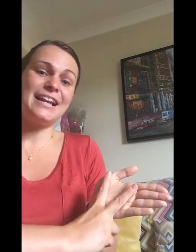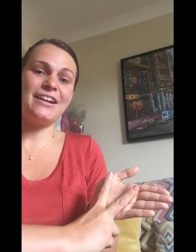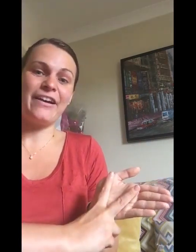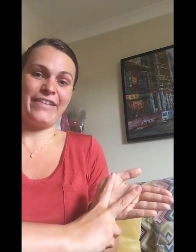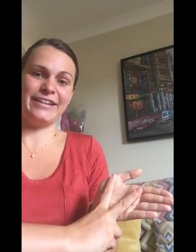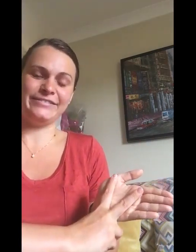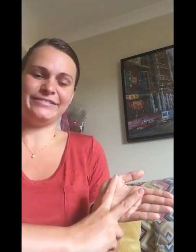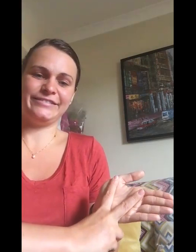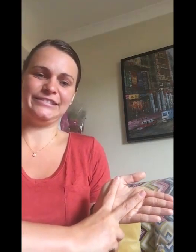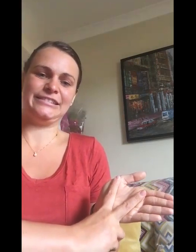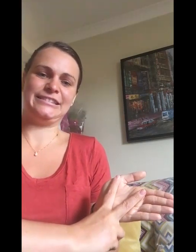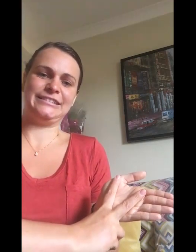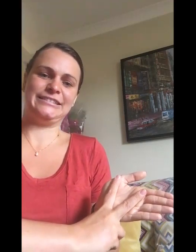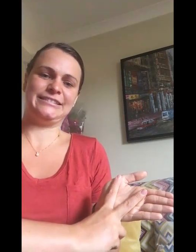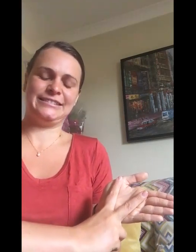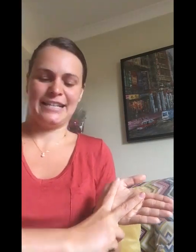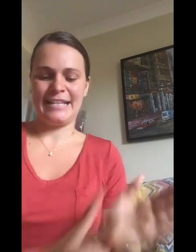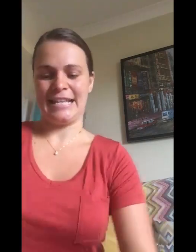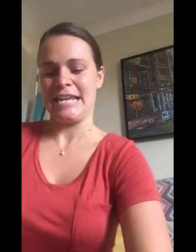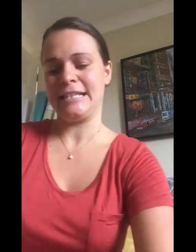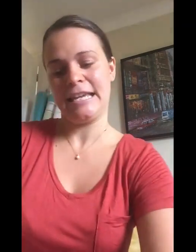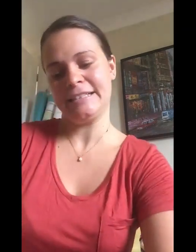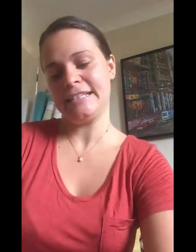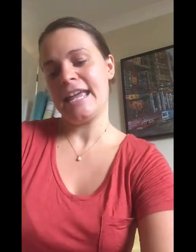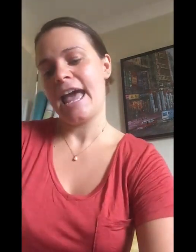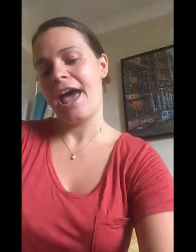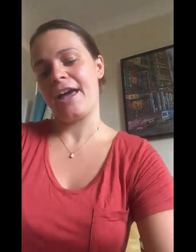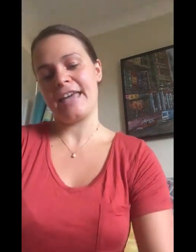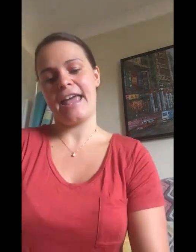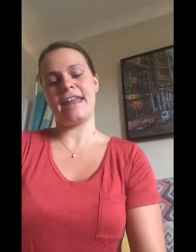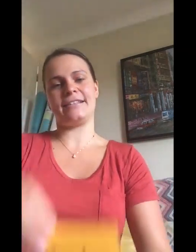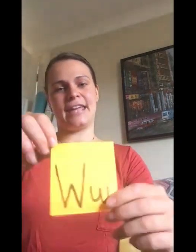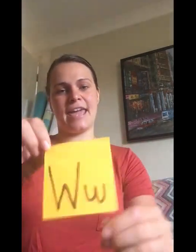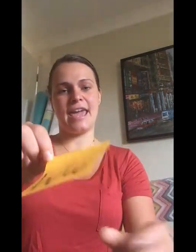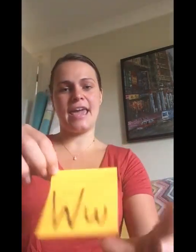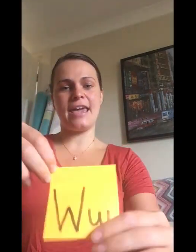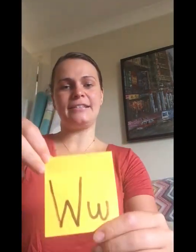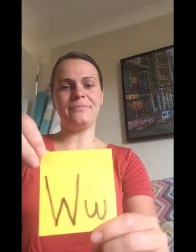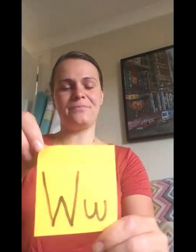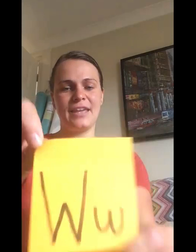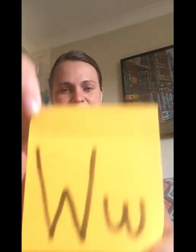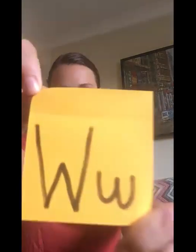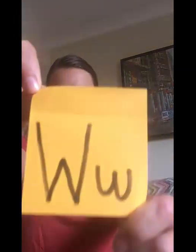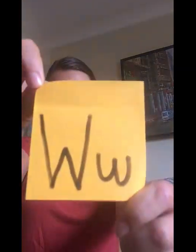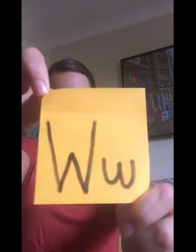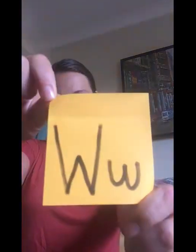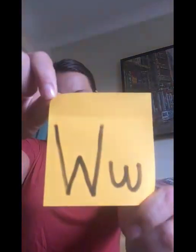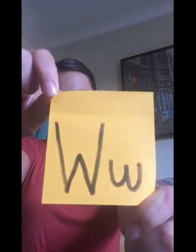exactly like a V. Nice and easy. Okay, next is W.